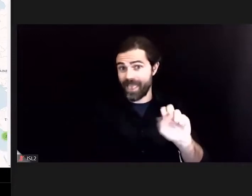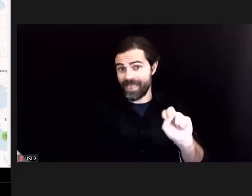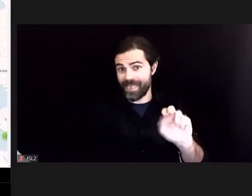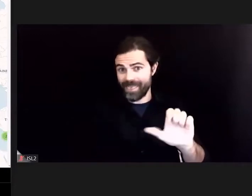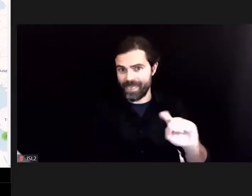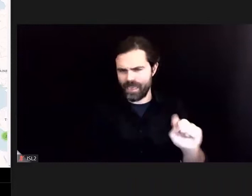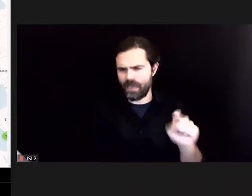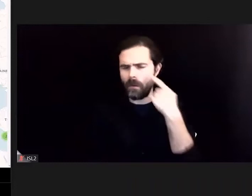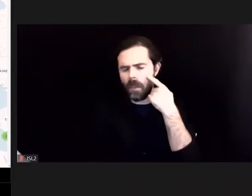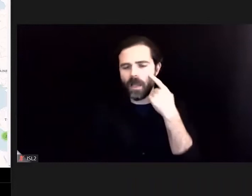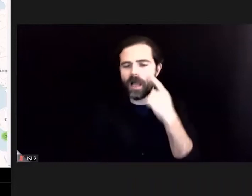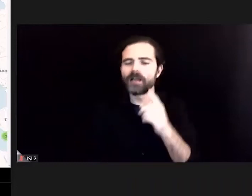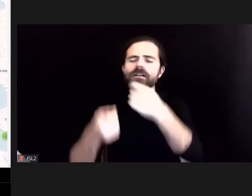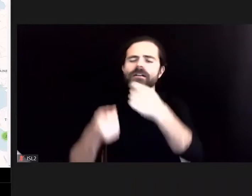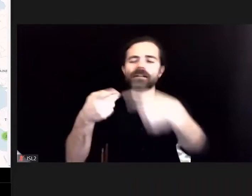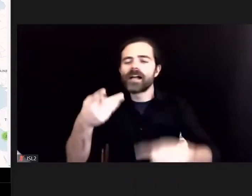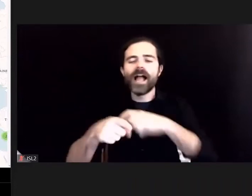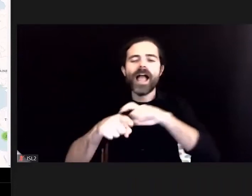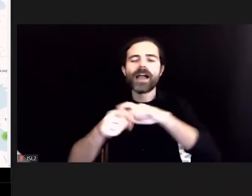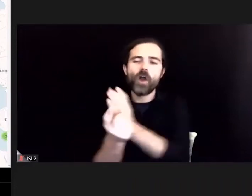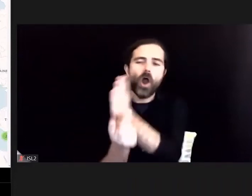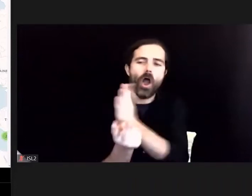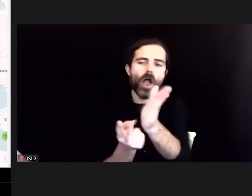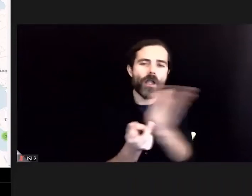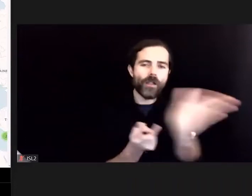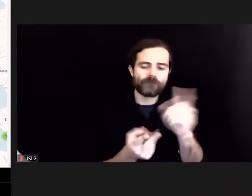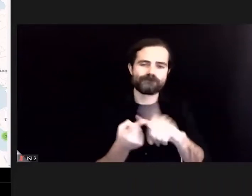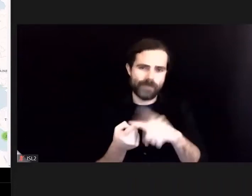or Telework, or the country.